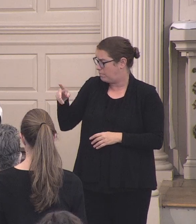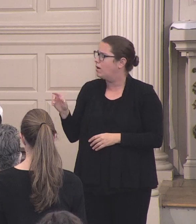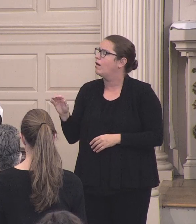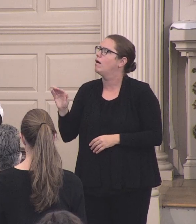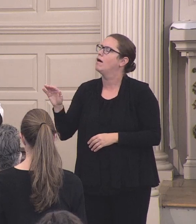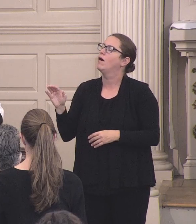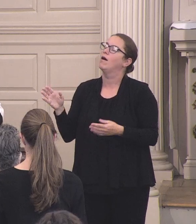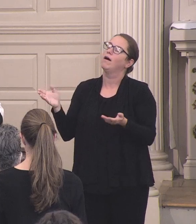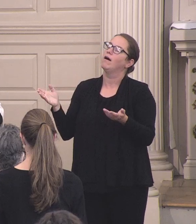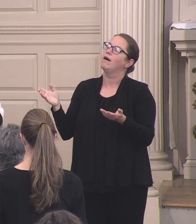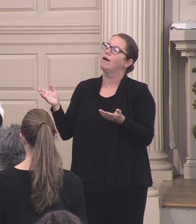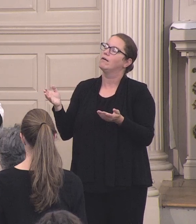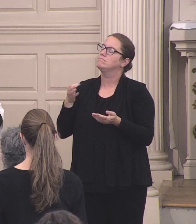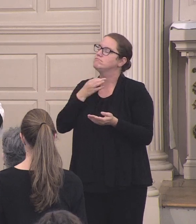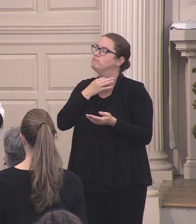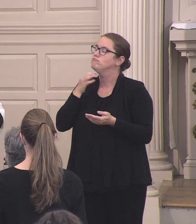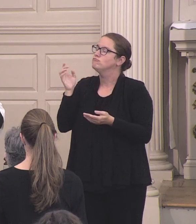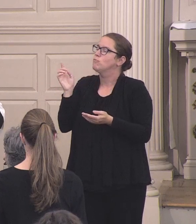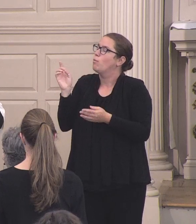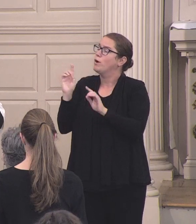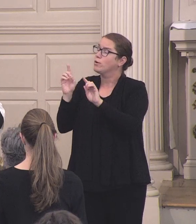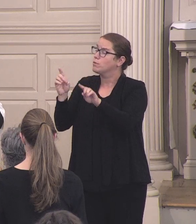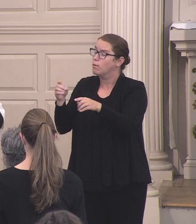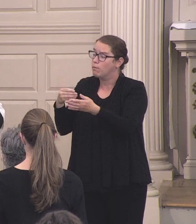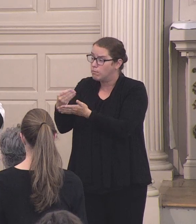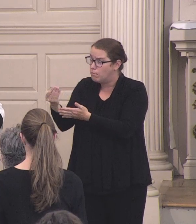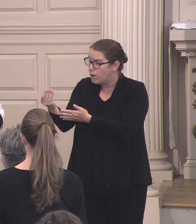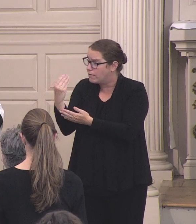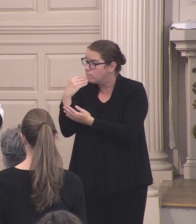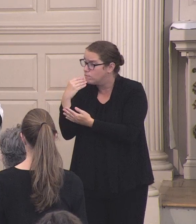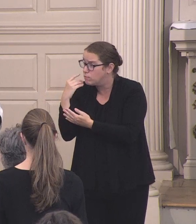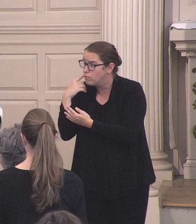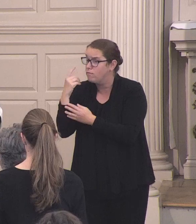"Where can we buy enough food for them to eat?"